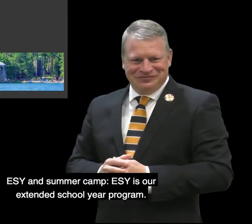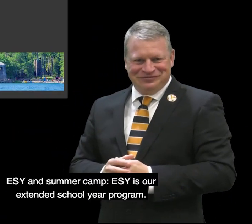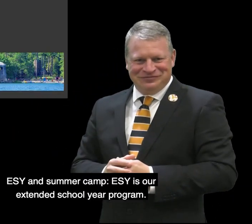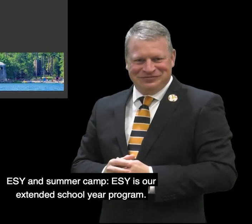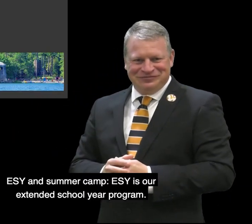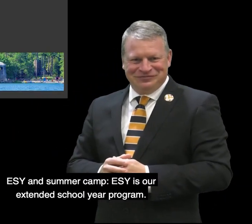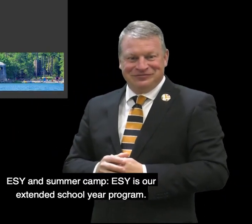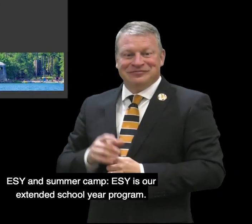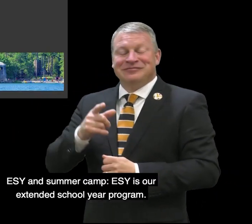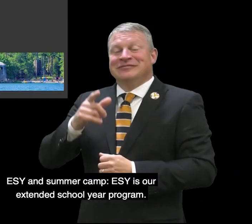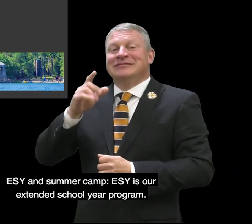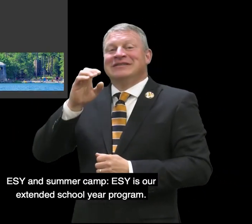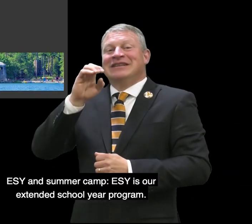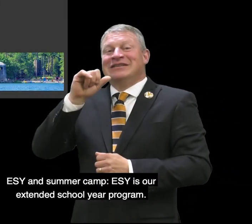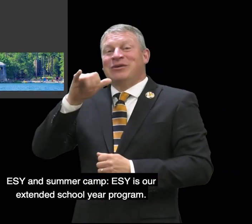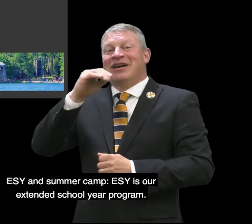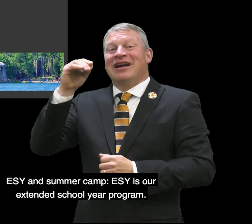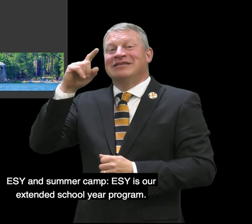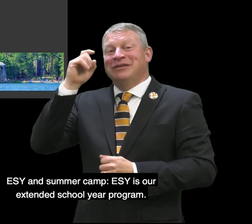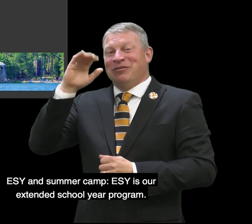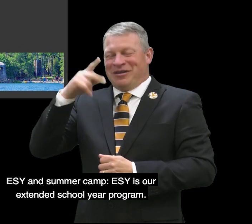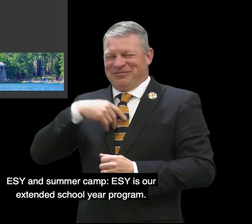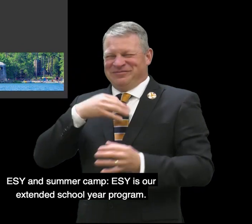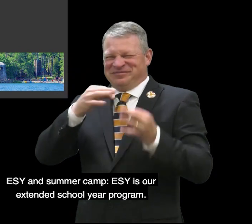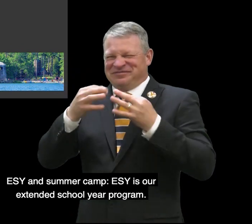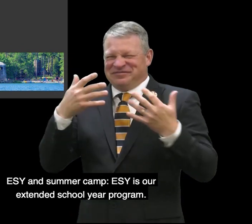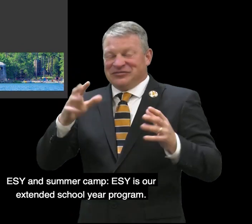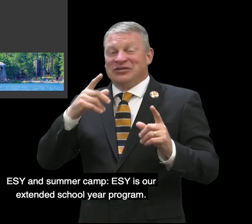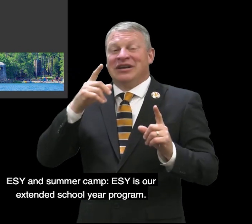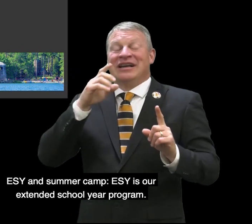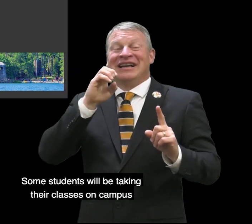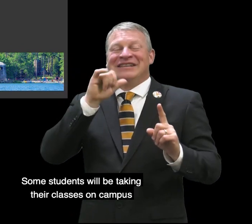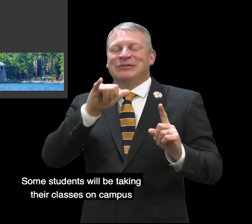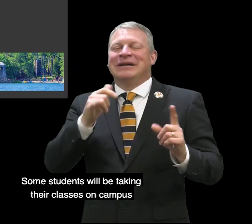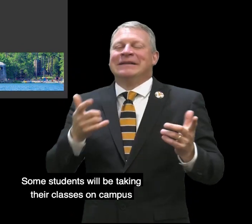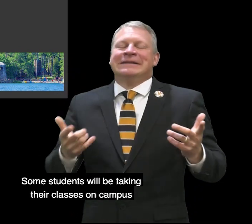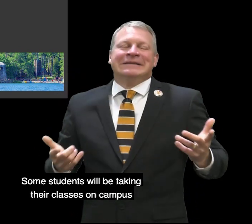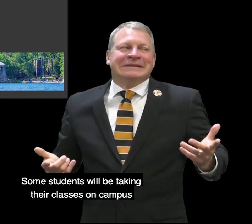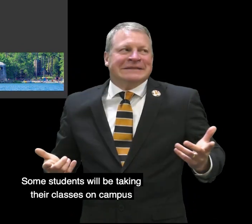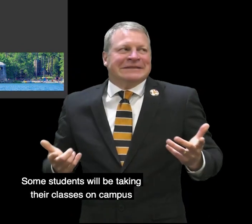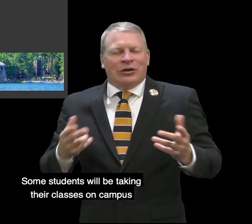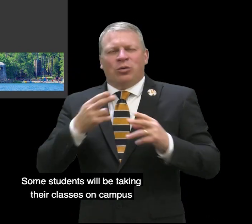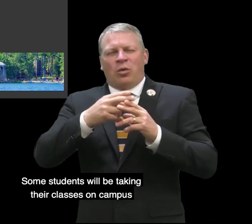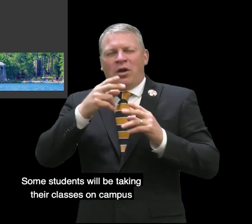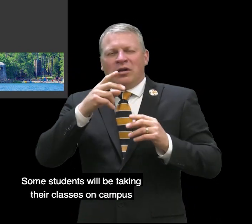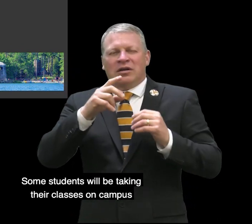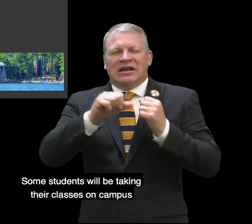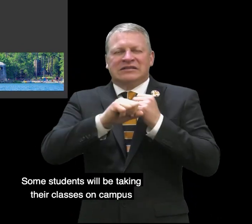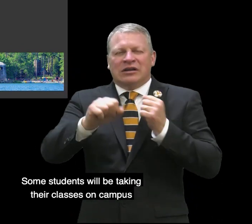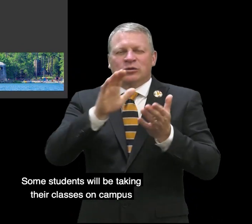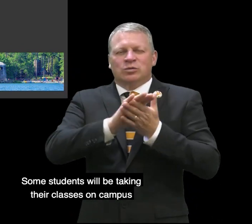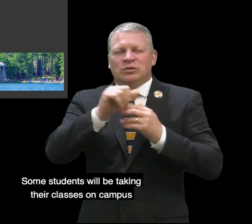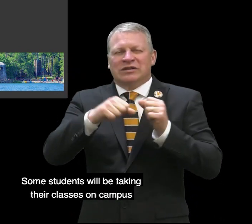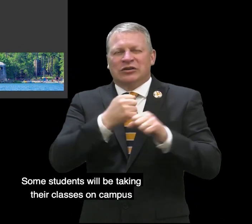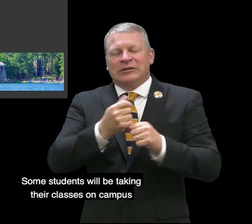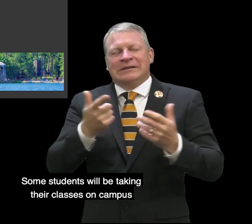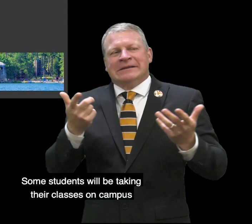their participation in Staff Appreciation Month. ESY and Summer Camp. ESY is